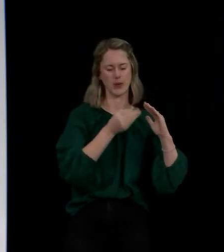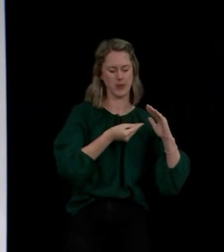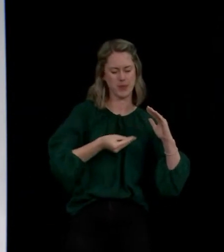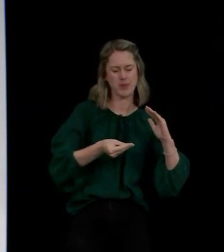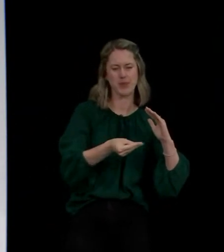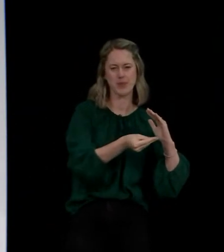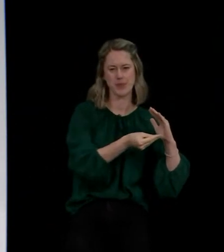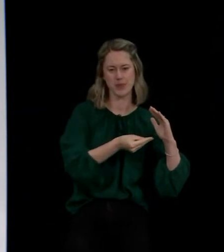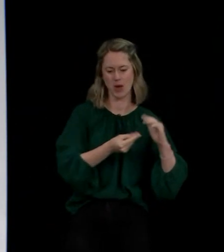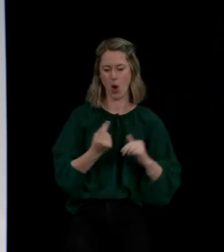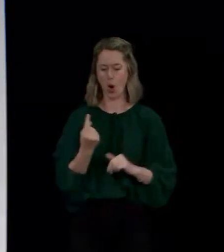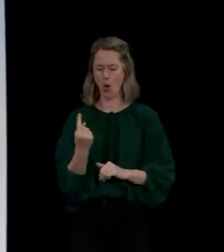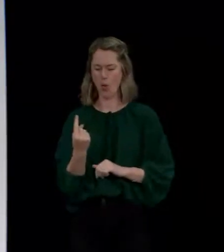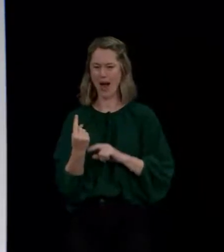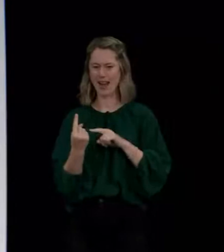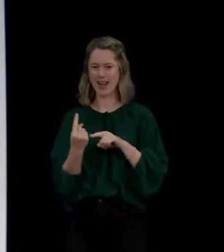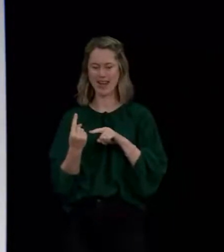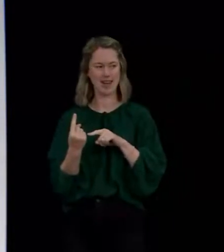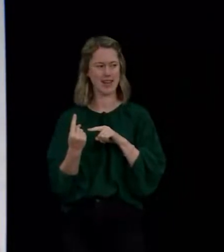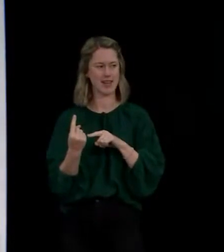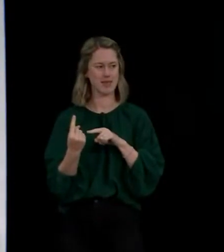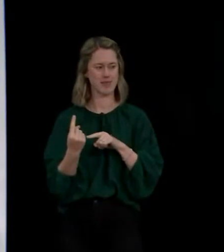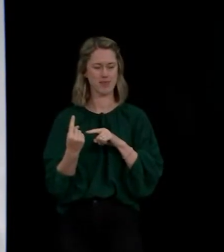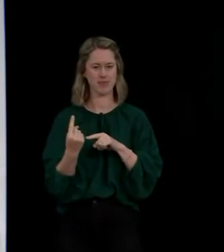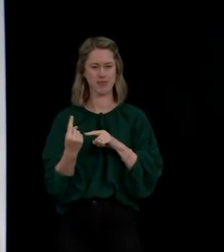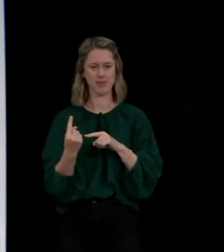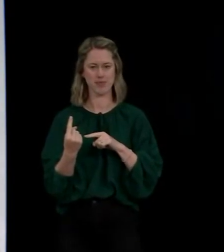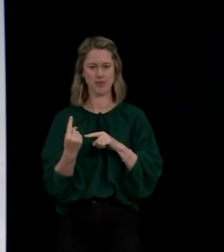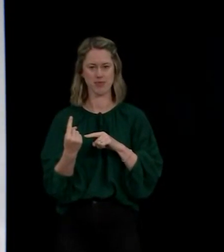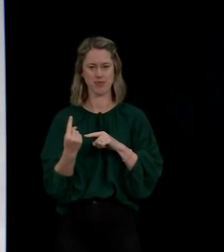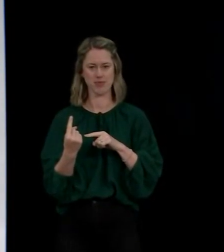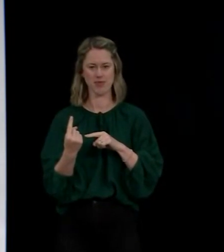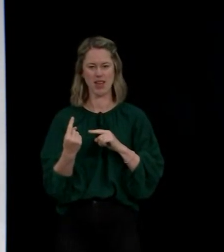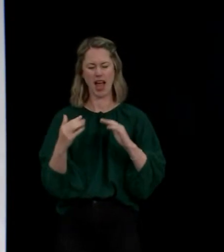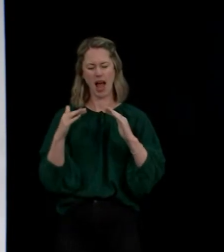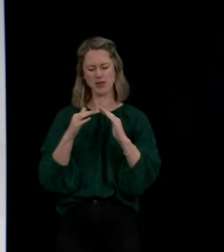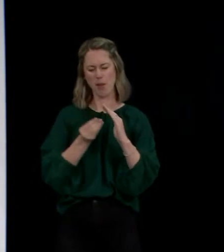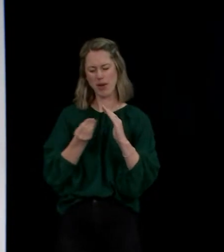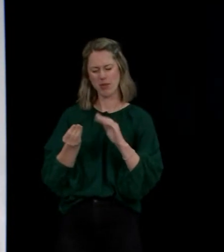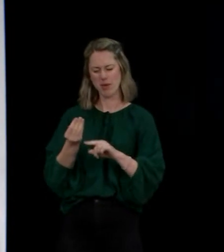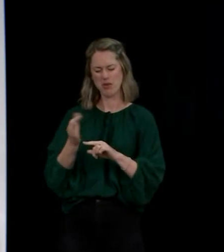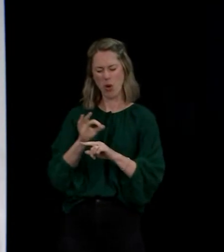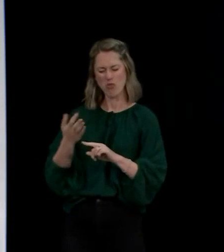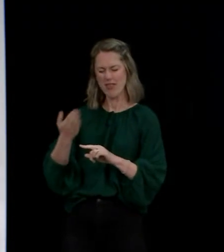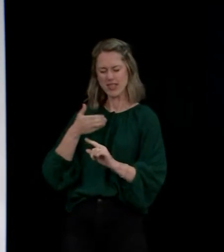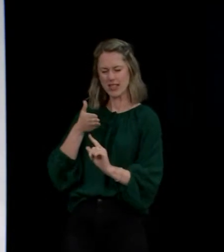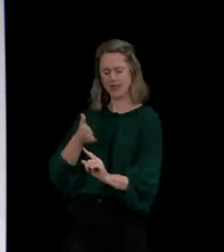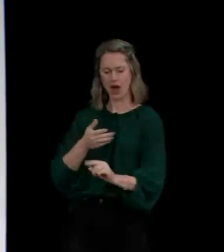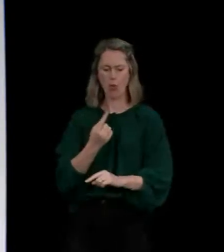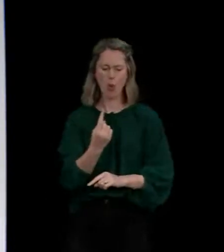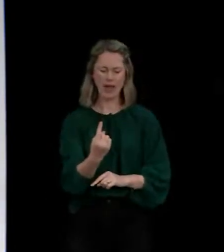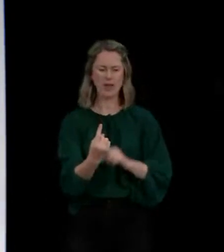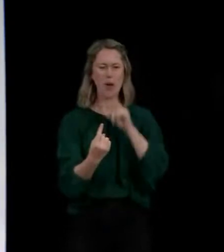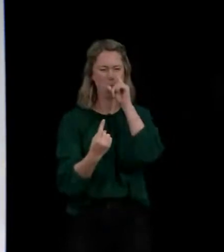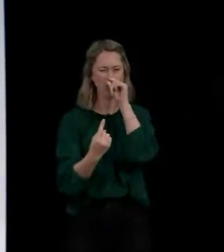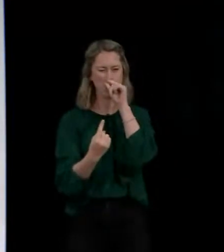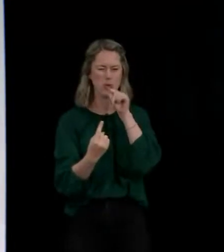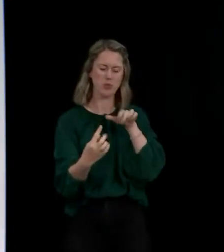contacts. 1 is a household contact who had not previously been identified, and 1 is a possible